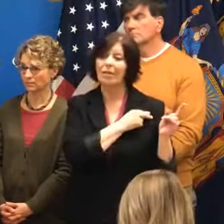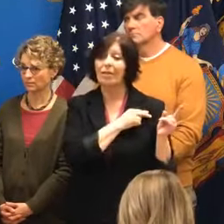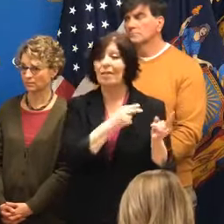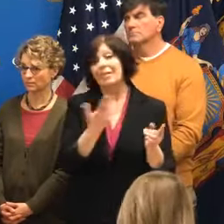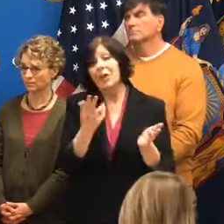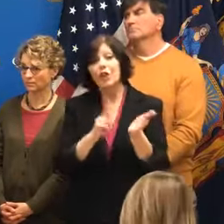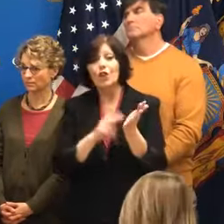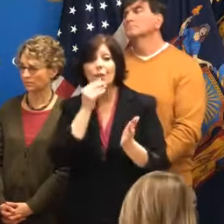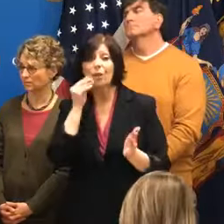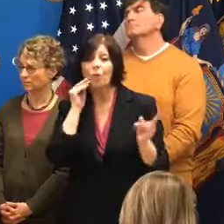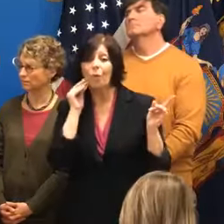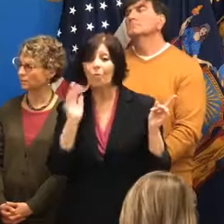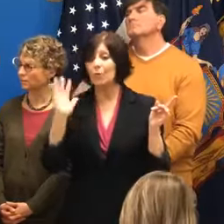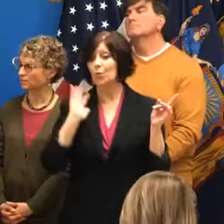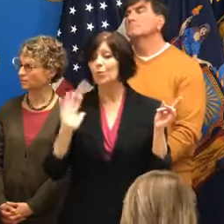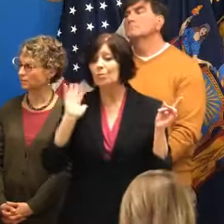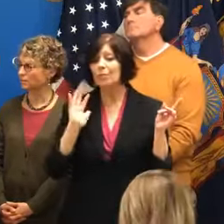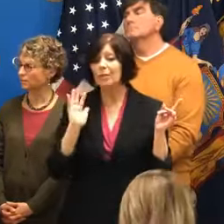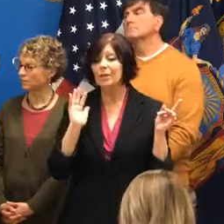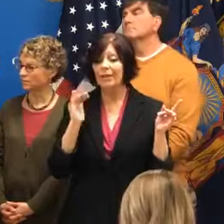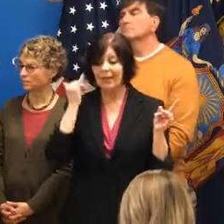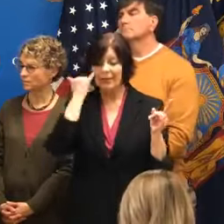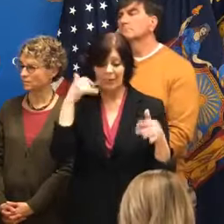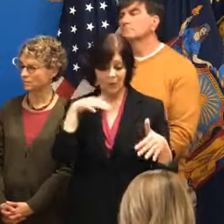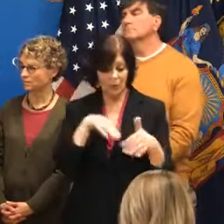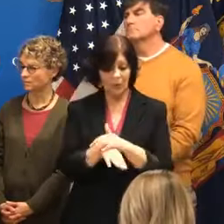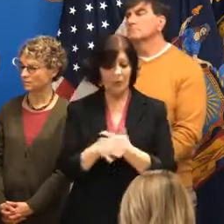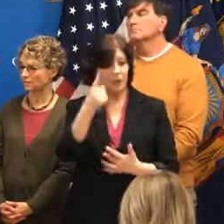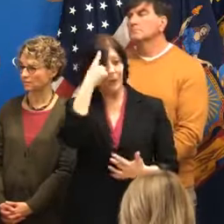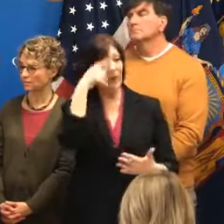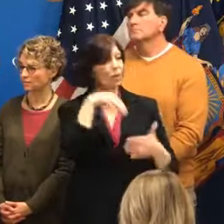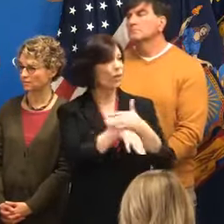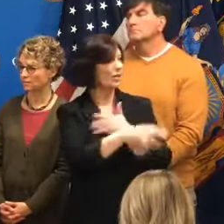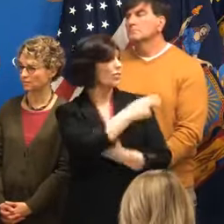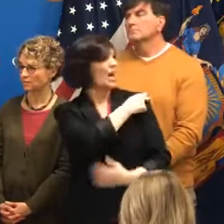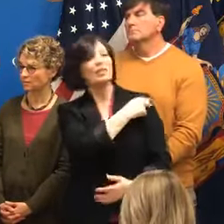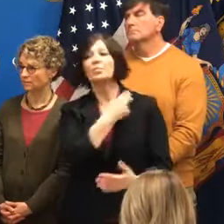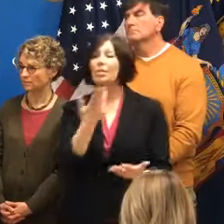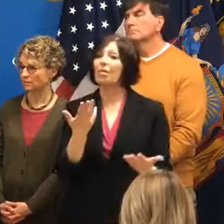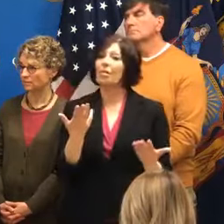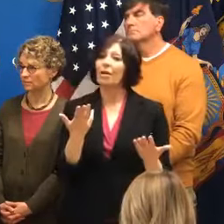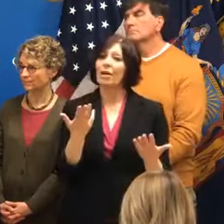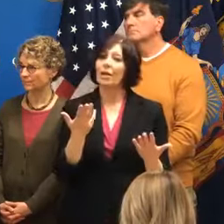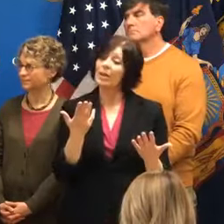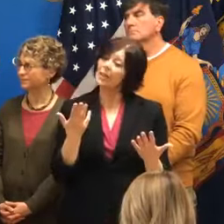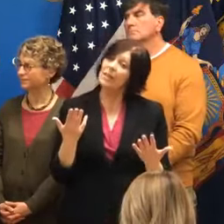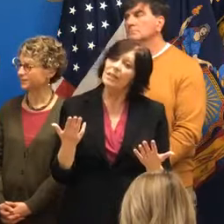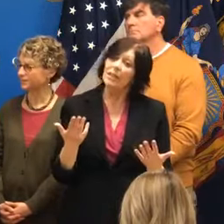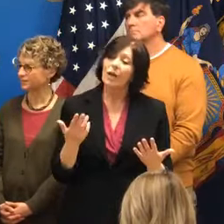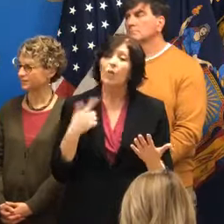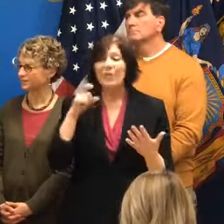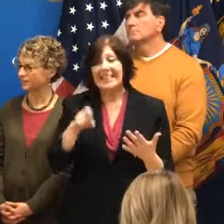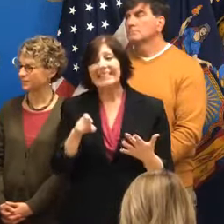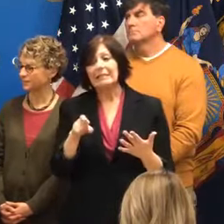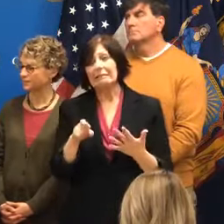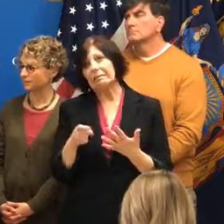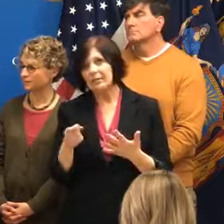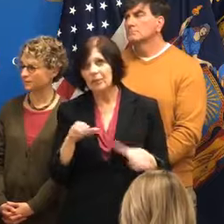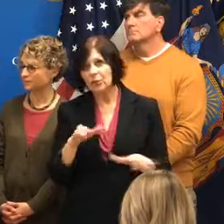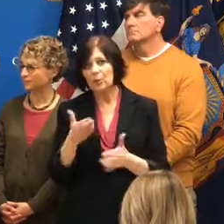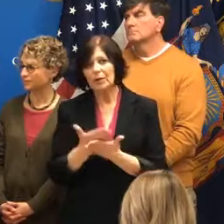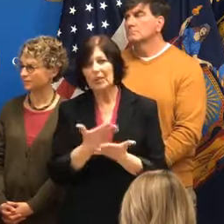nursing home. And it has, if you walk into it, you would think you're walking into a hospital. There are significant infrastructure things that would need to be done because it was closed,